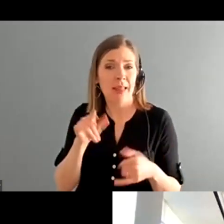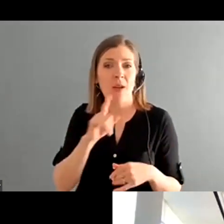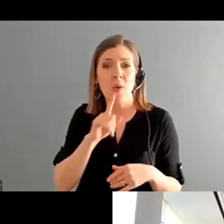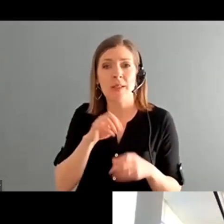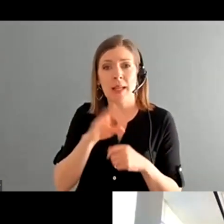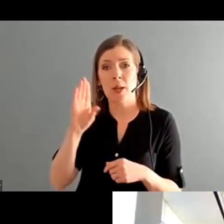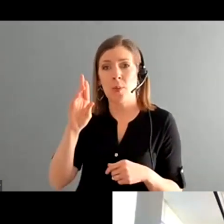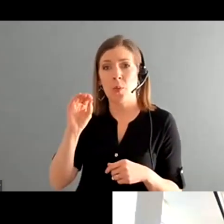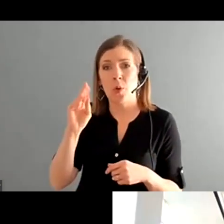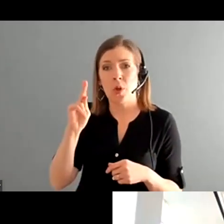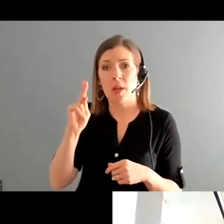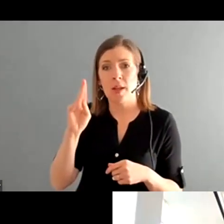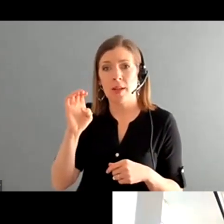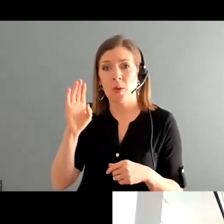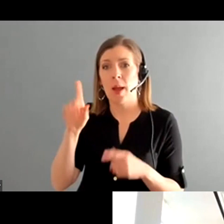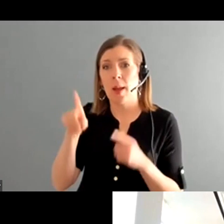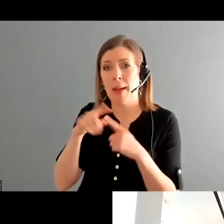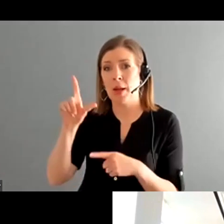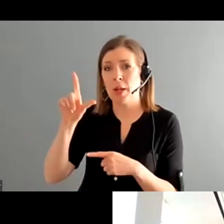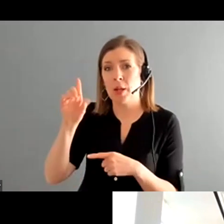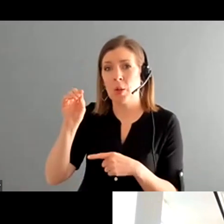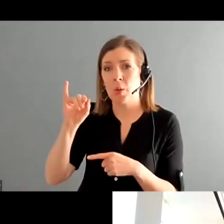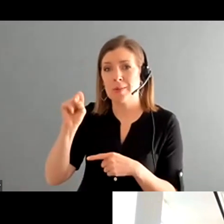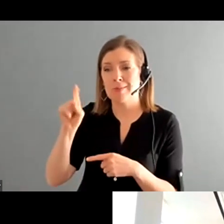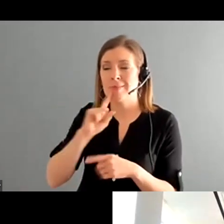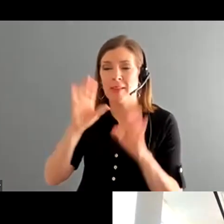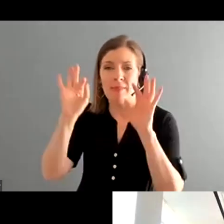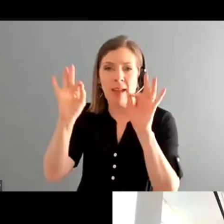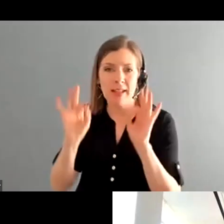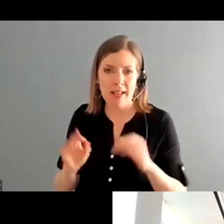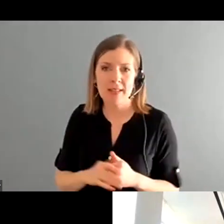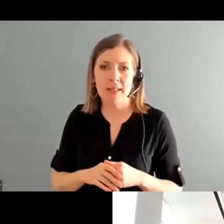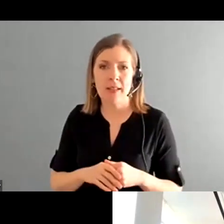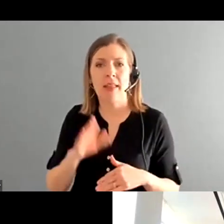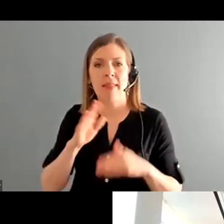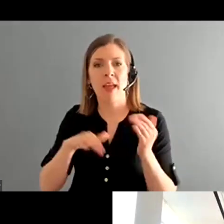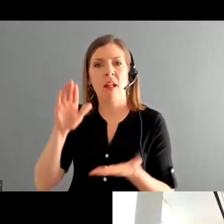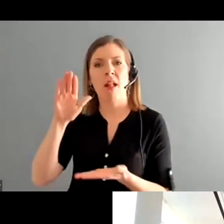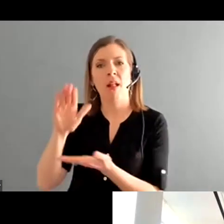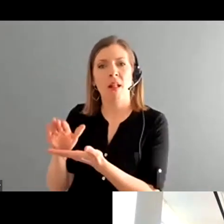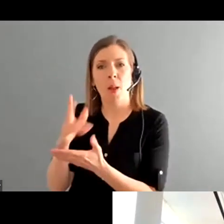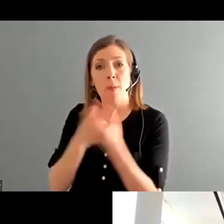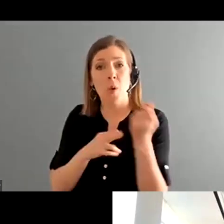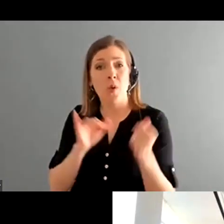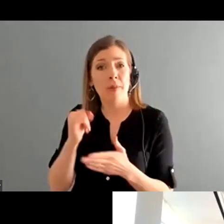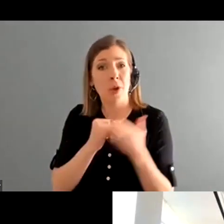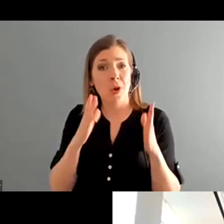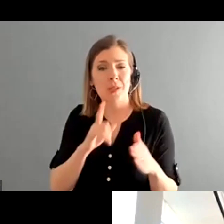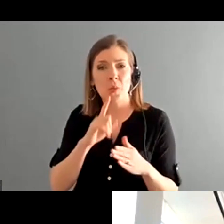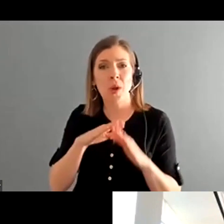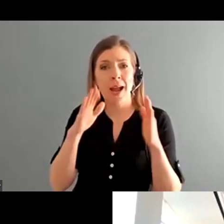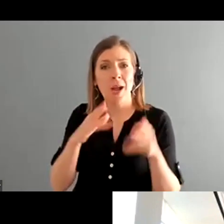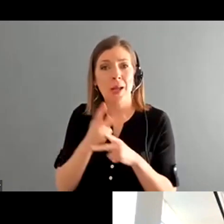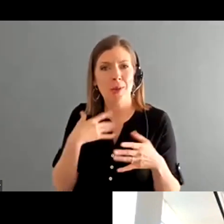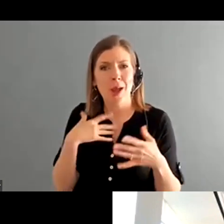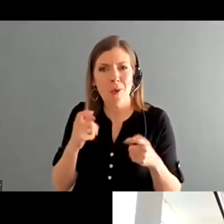Brooke Wyatt's presentation about S. Louis, which was fantastic. And rather than downplay the fact that both of these artists were housekeepers, I actually want